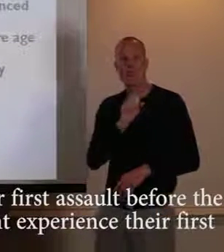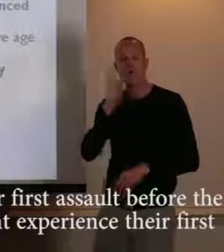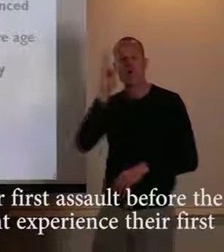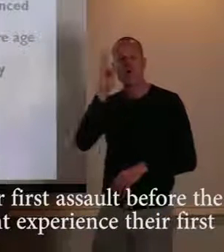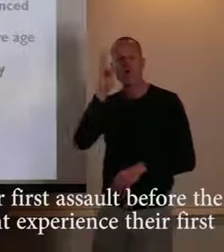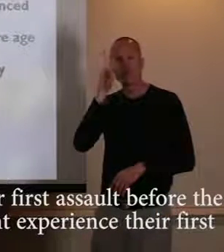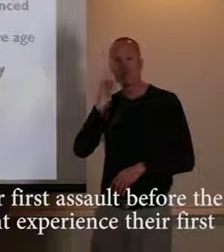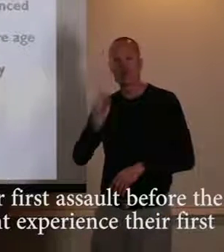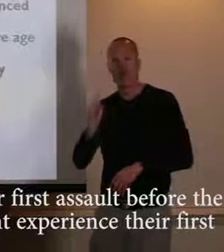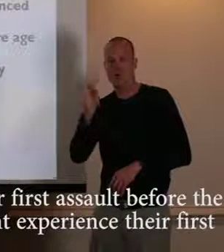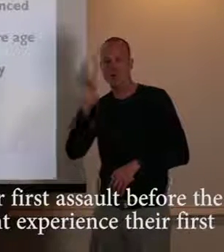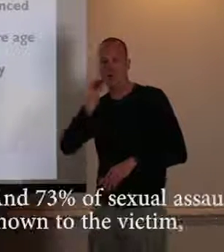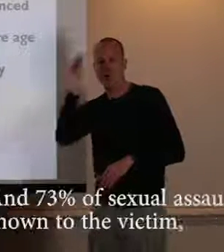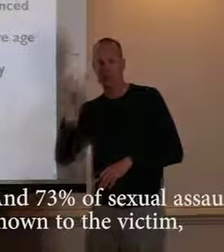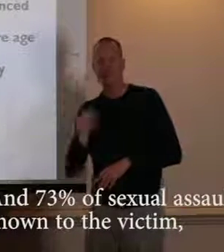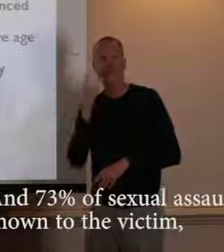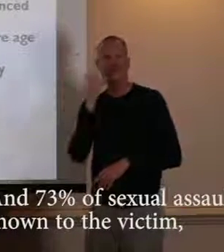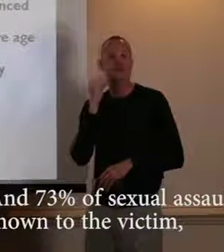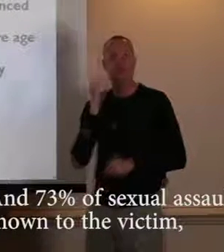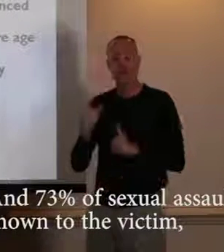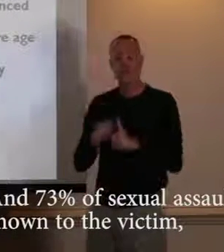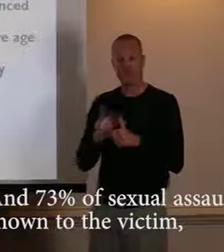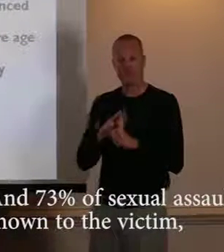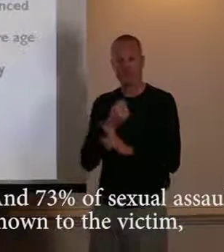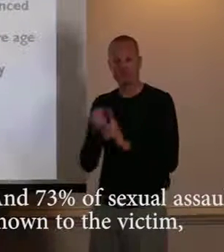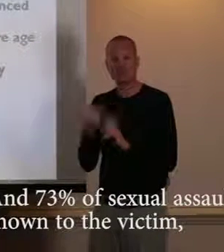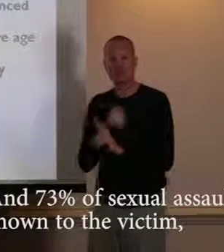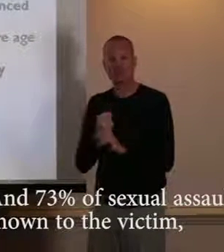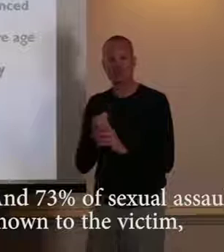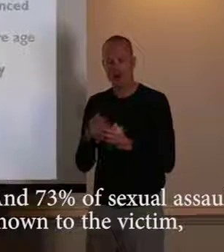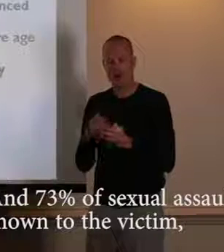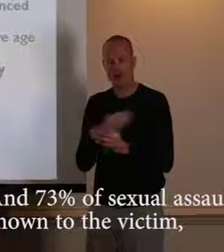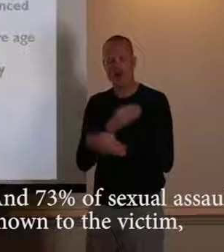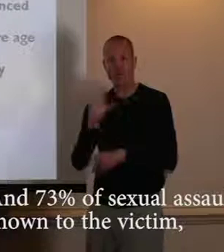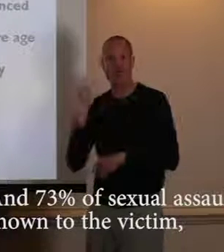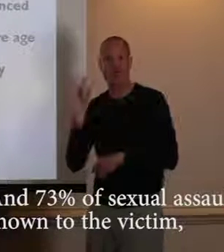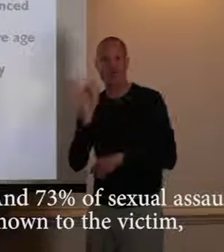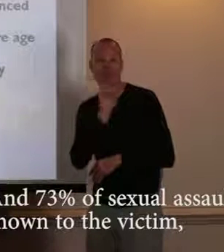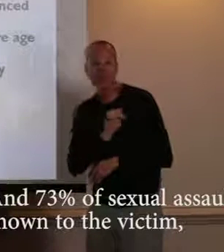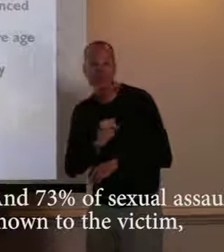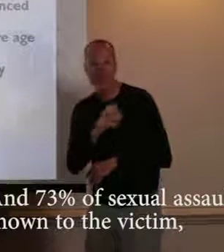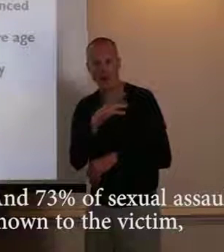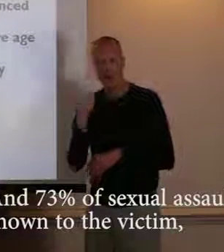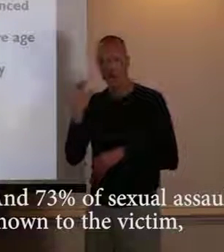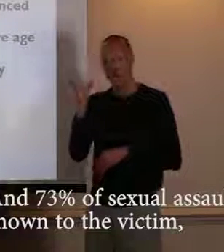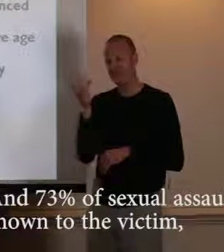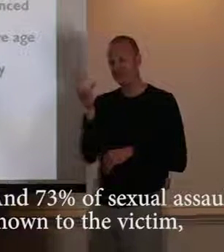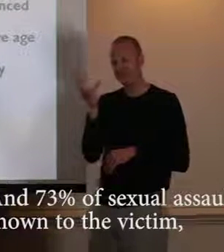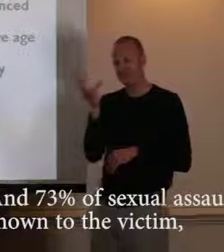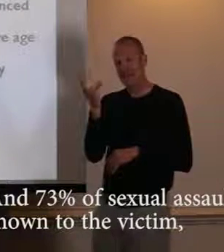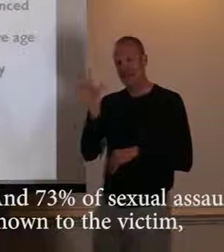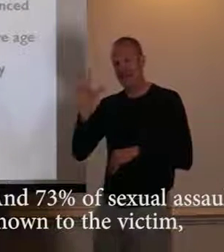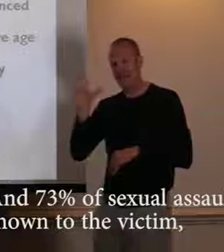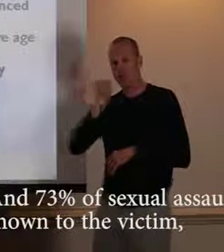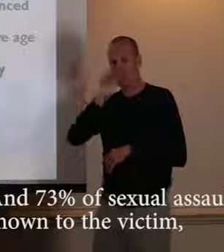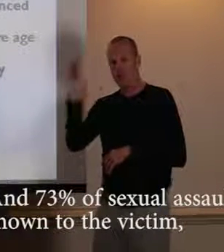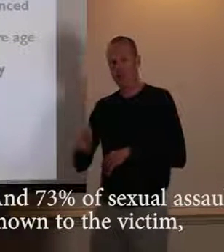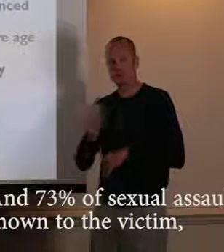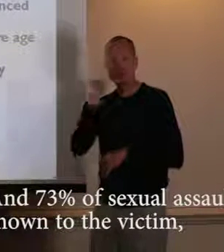40.4% experience their first assault before the age of 18. And 73% of sexual assaults are committed by